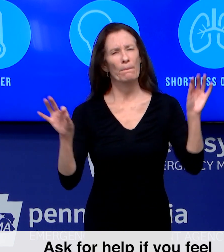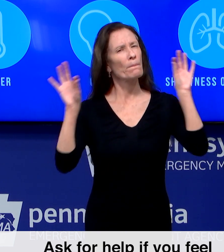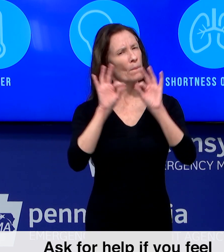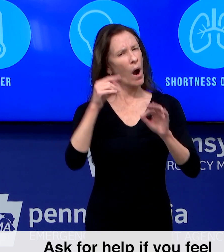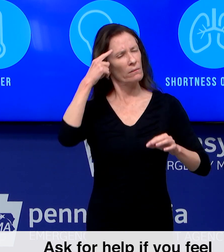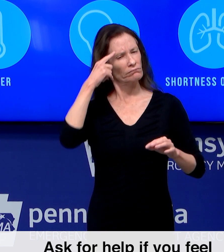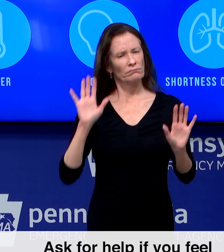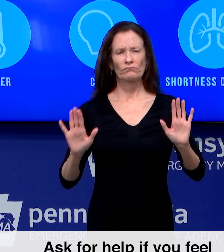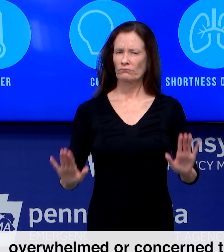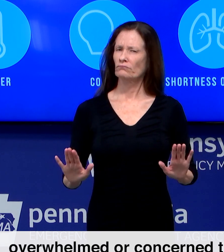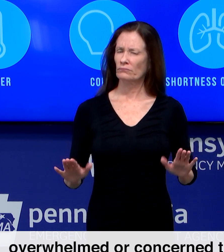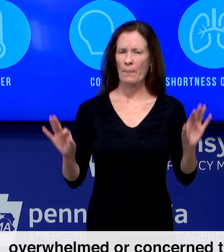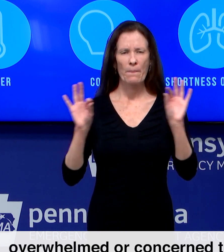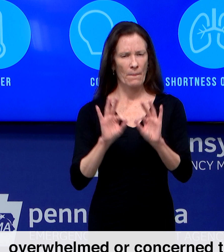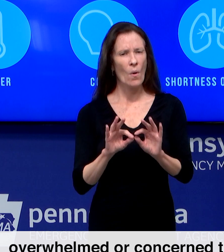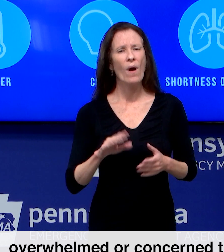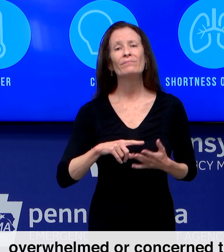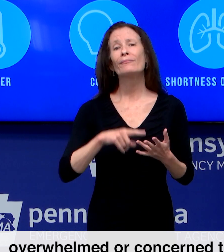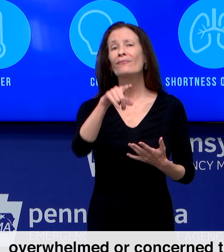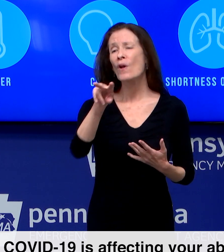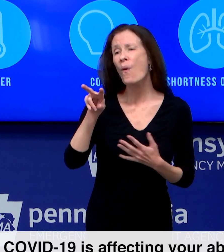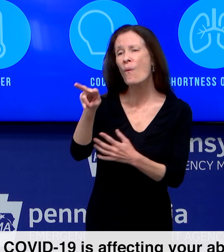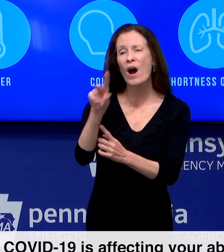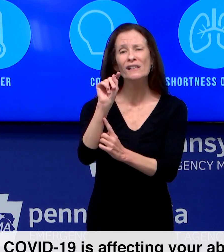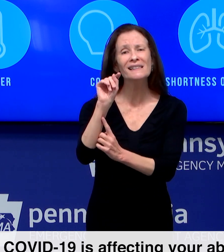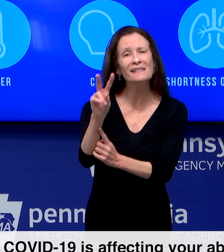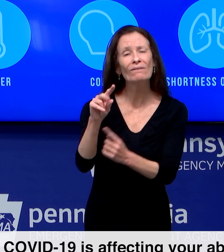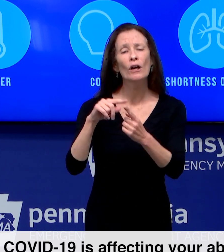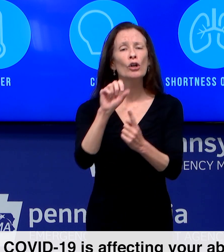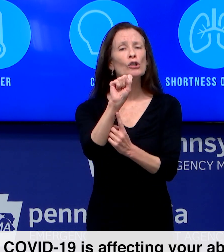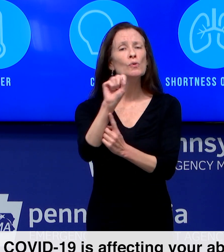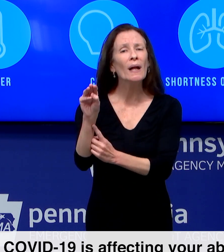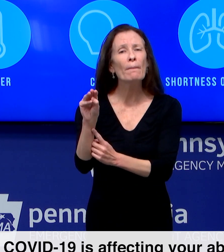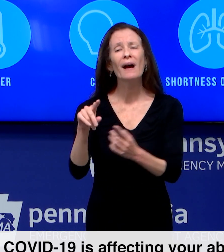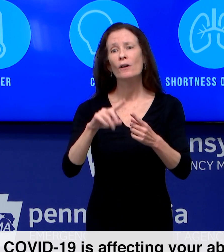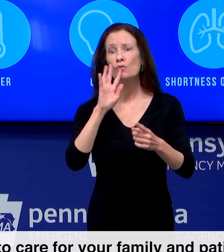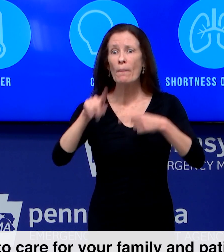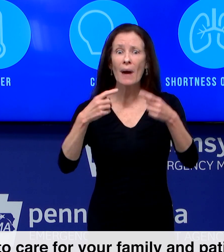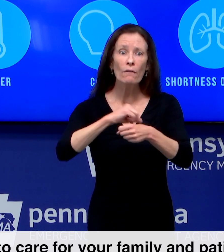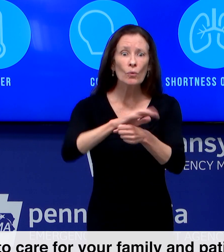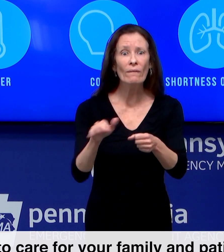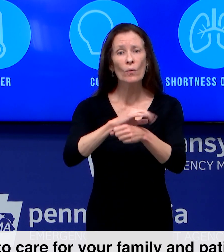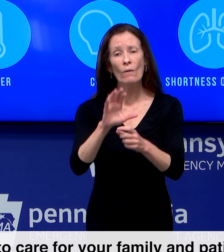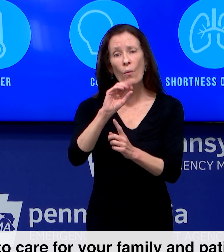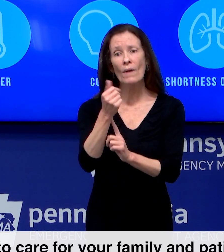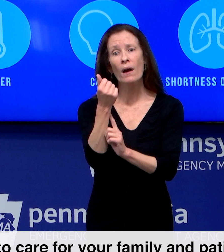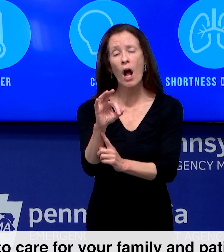Ask for help if you feel overwhelmed or concerned that COVID-19 is affecting your ability to care for your family and